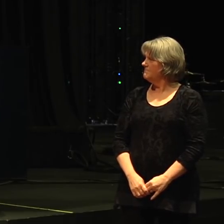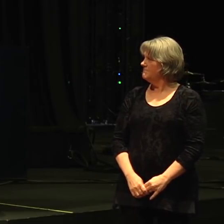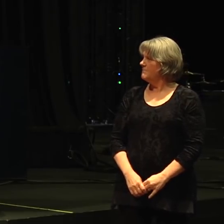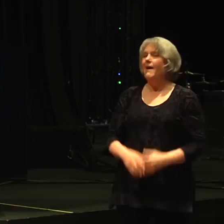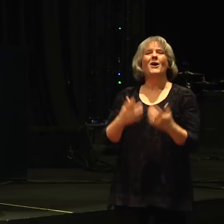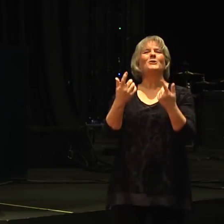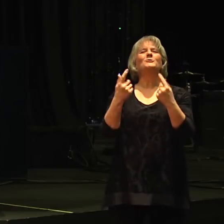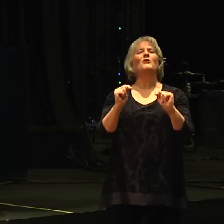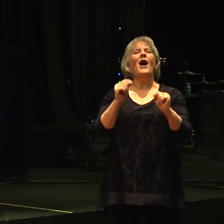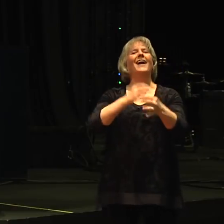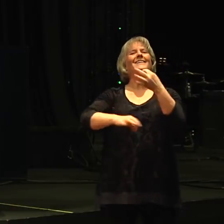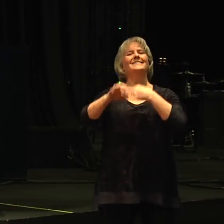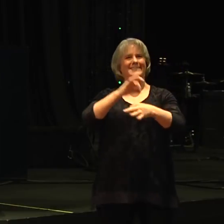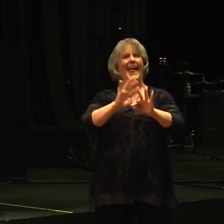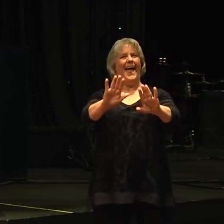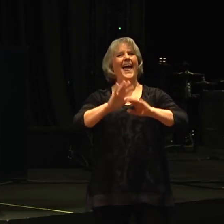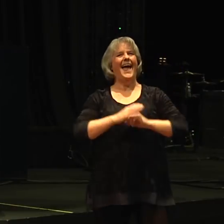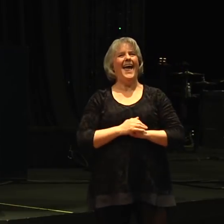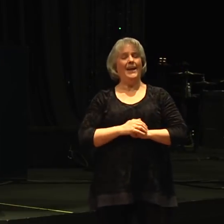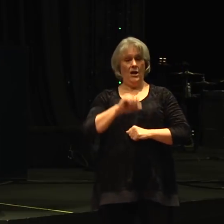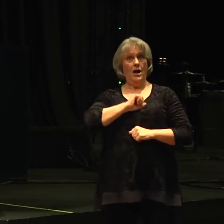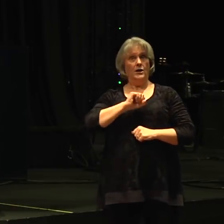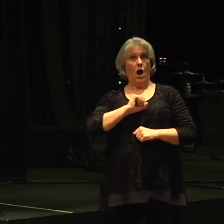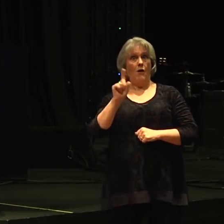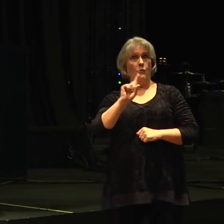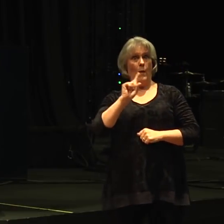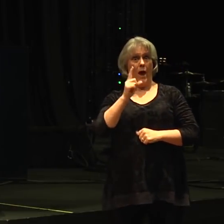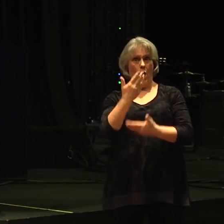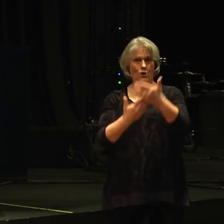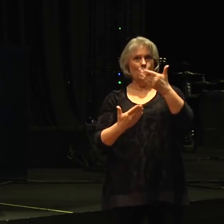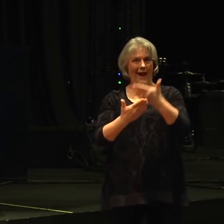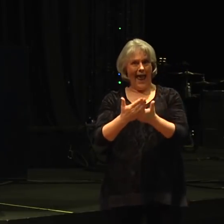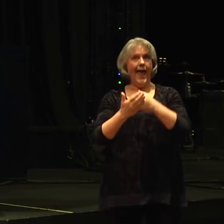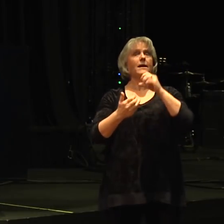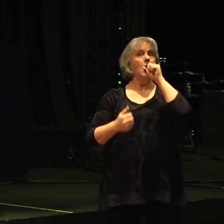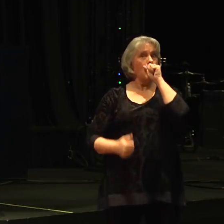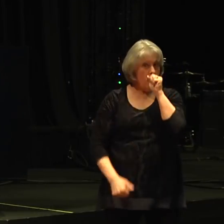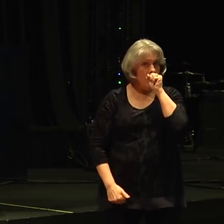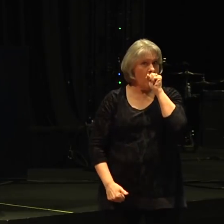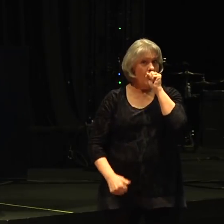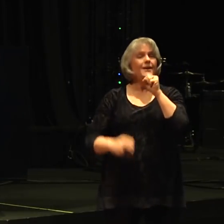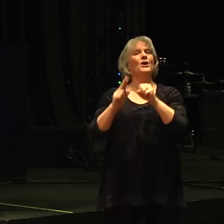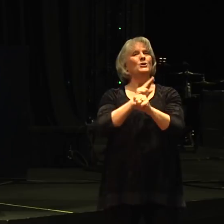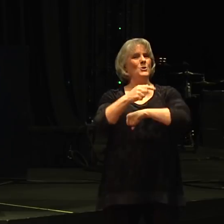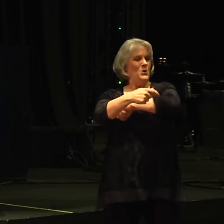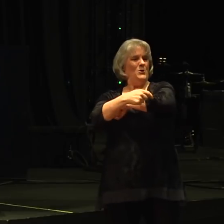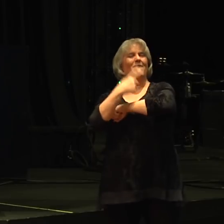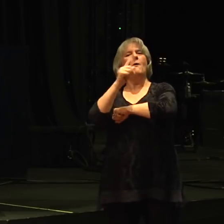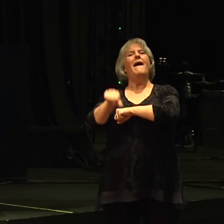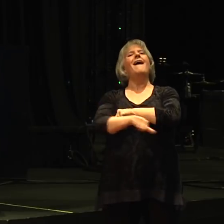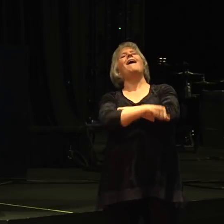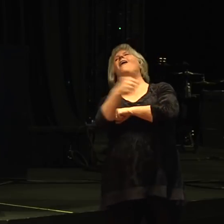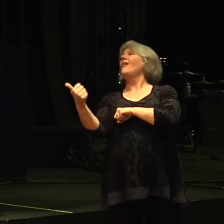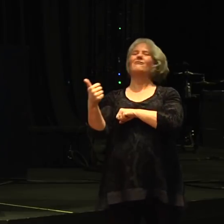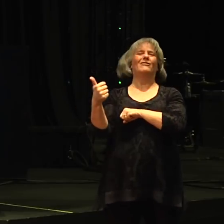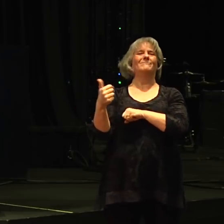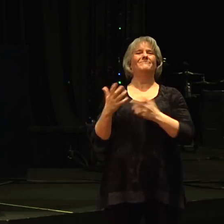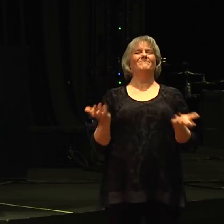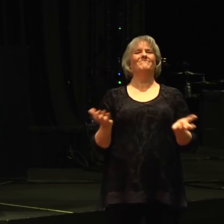No, try this instead. Cough into your hands and use your elbows for everything else.